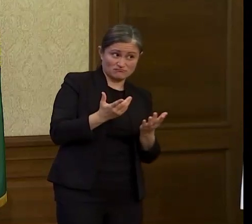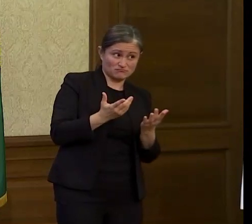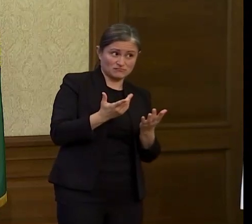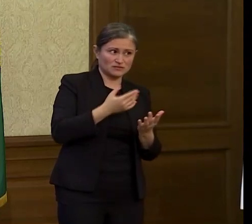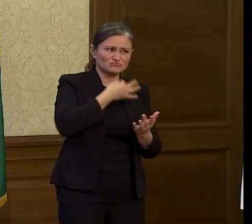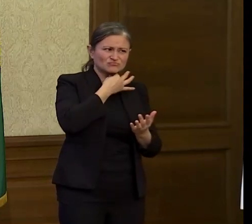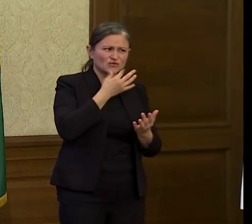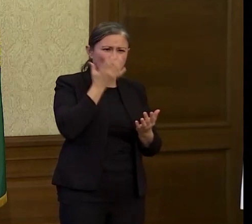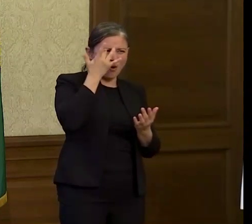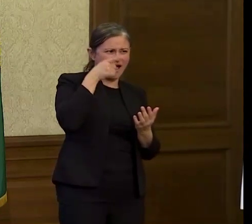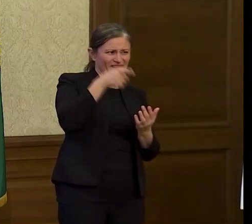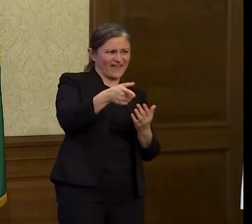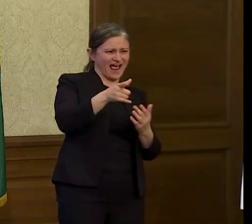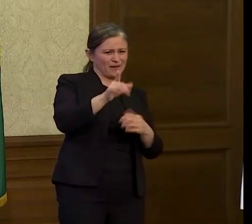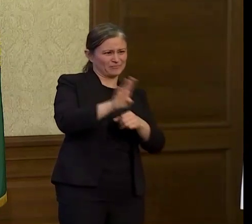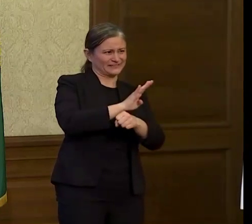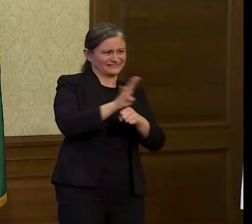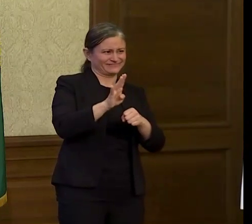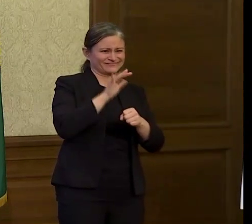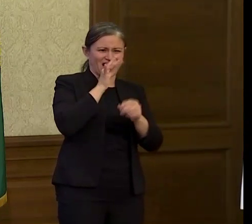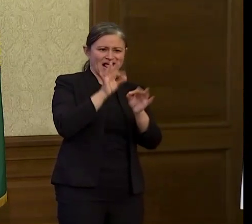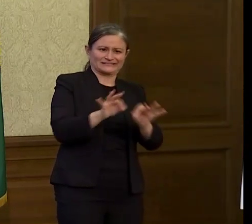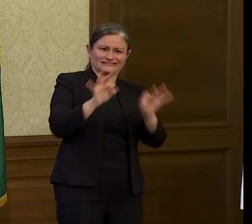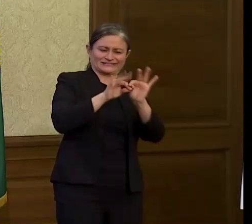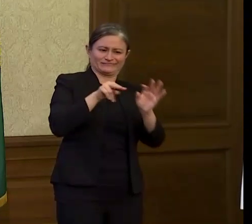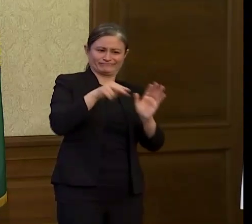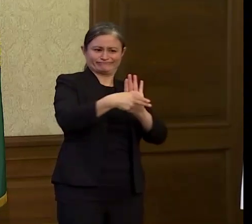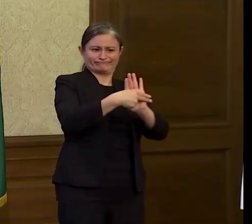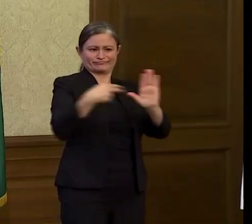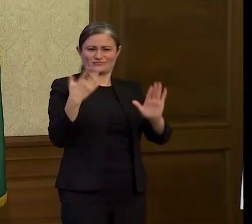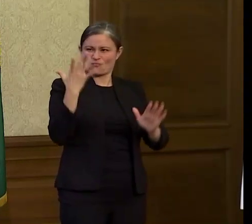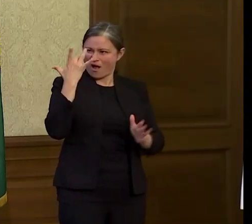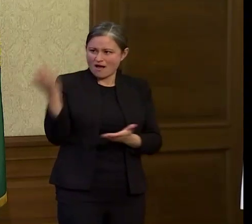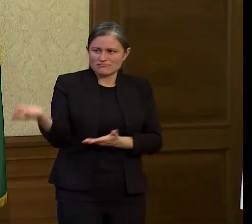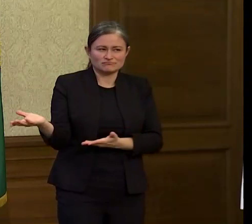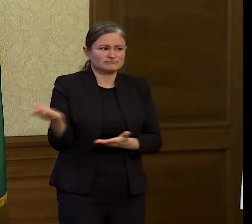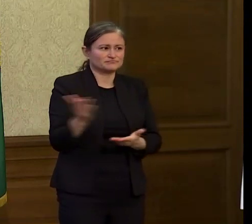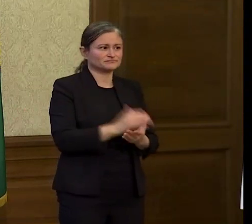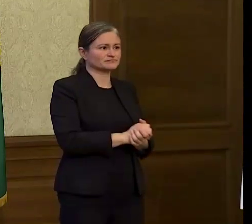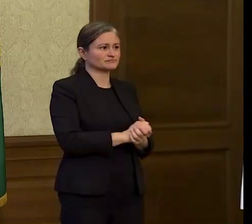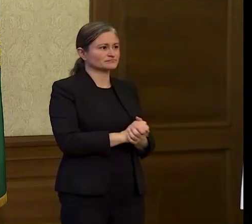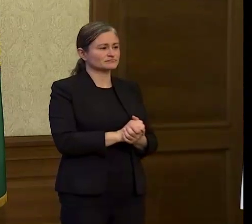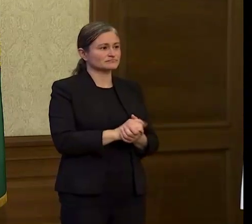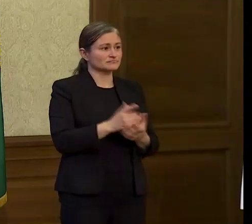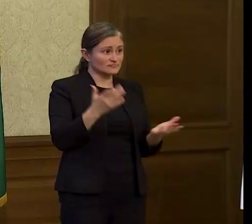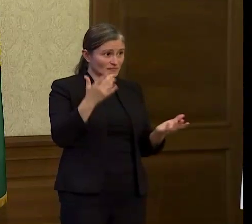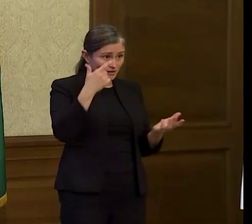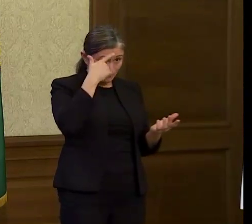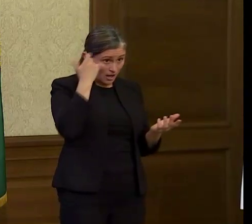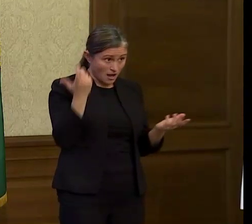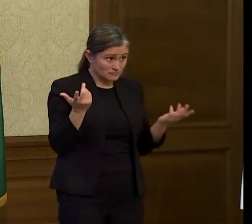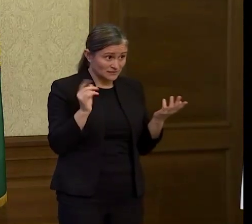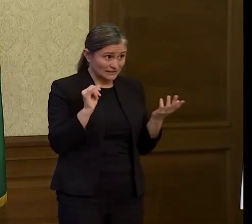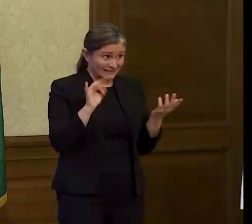considered essential. Because we are going to have more people die if we make decisions that do not reduce